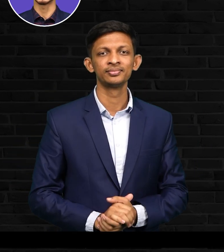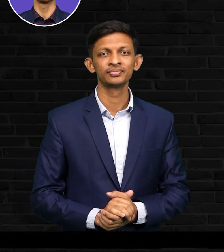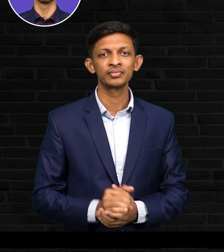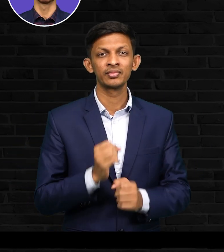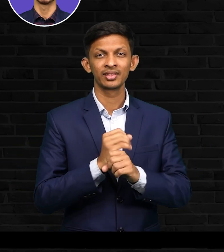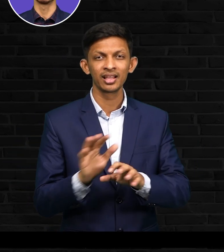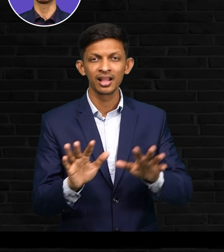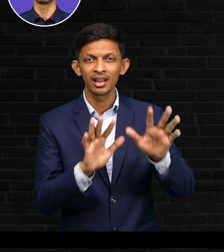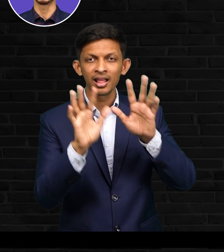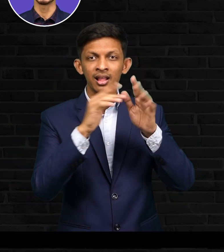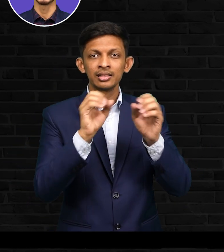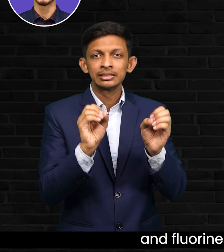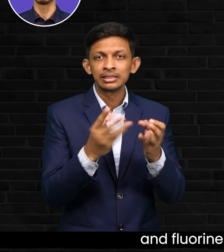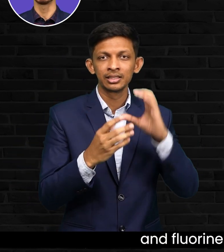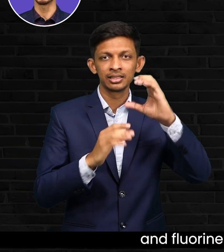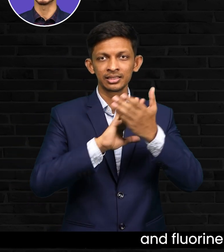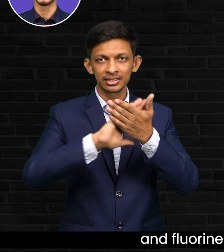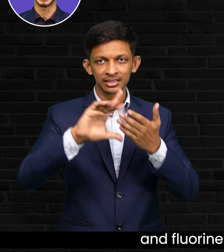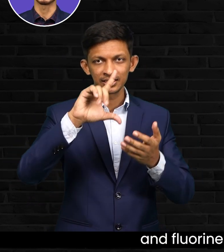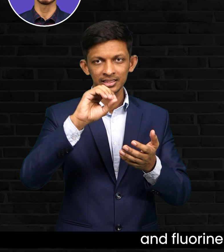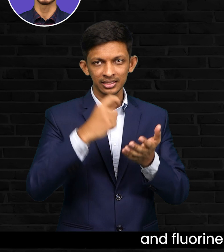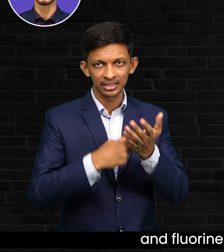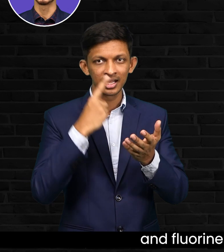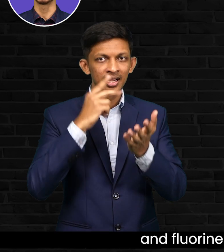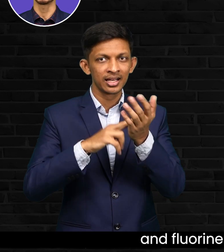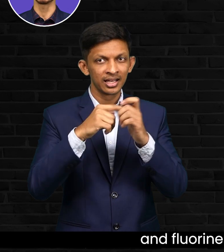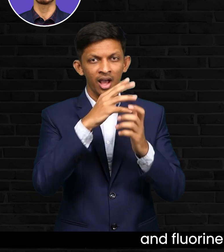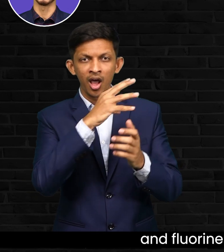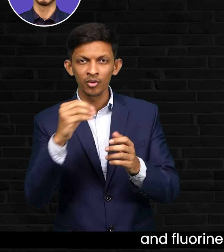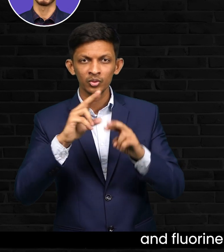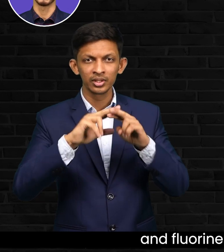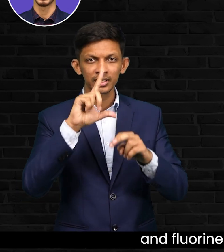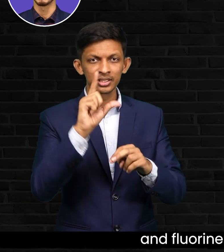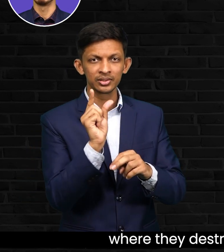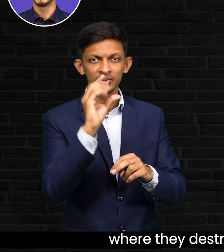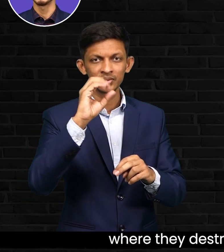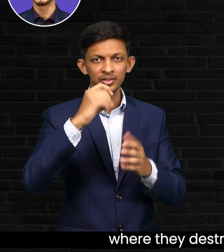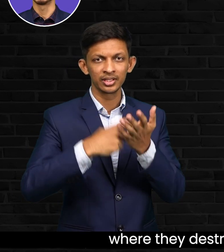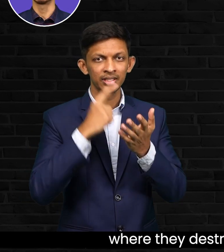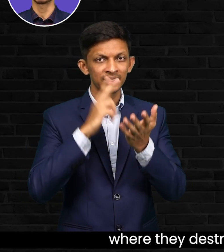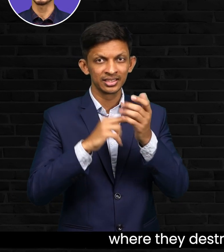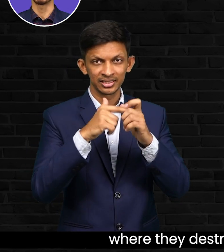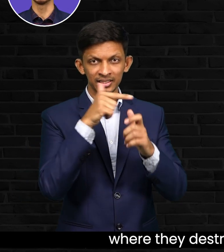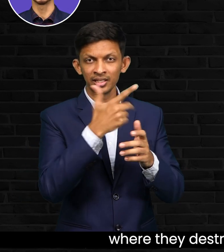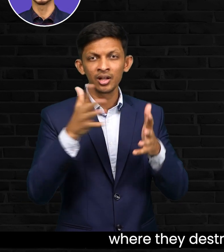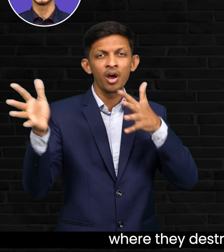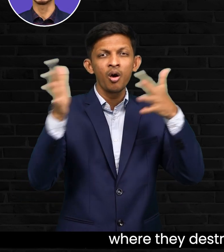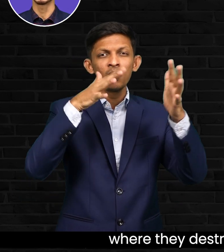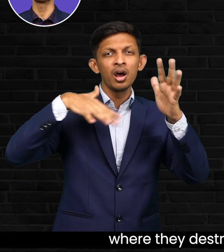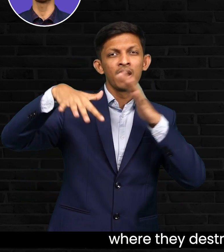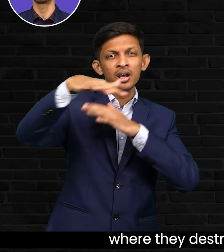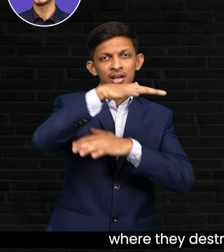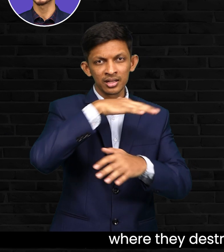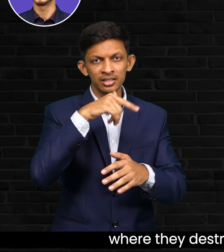These gases bring chlorine and fluorine atoms to the stratosphere, where they destroy ozone